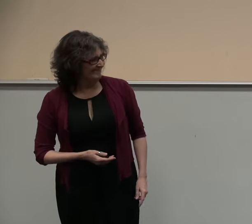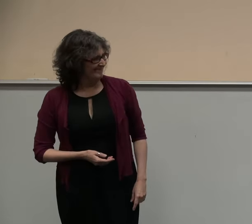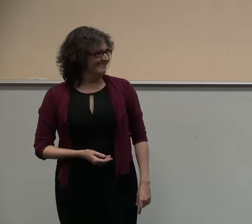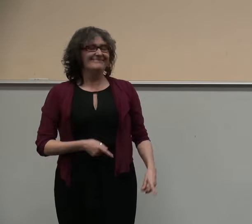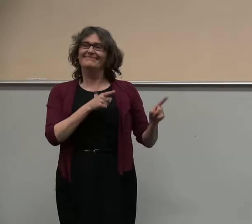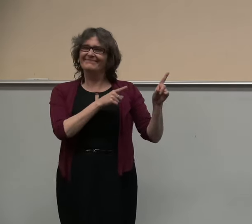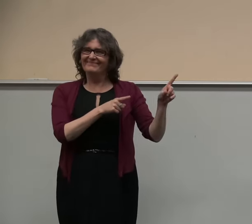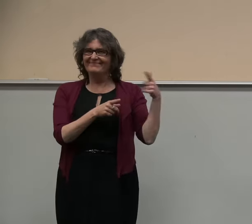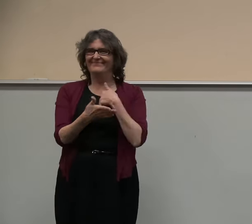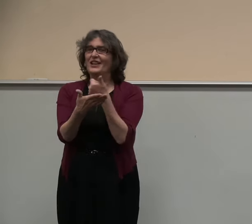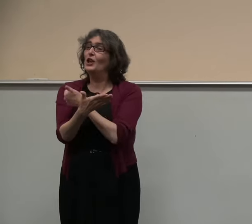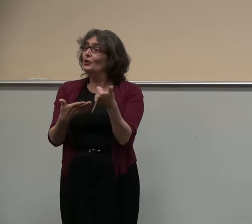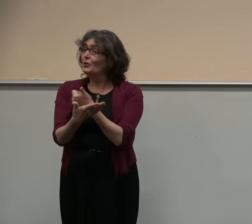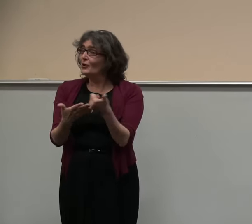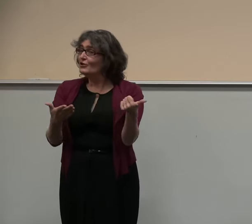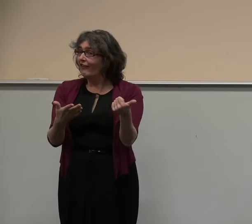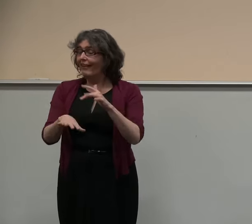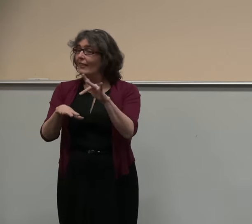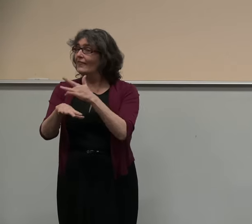Typically what happens in the theatres